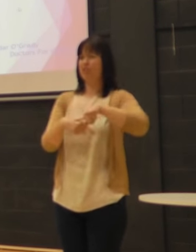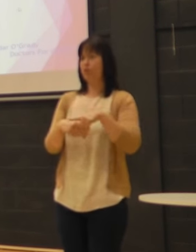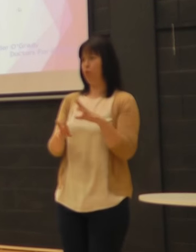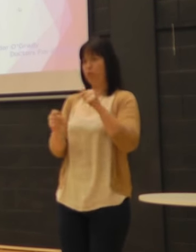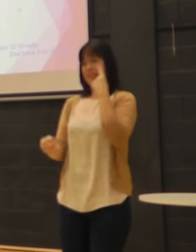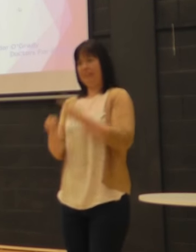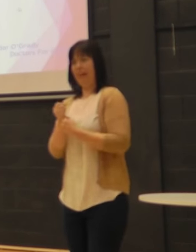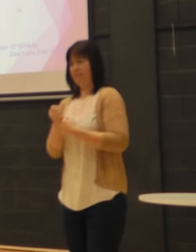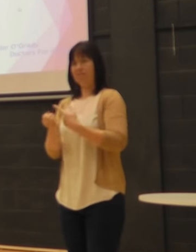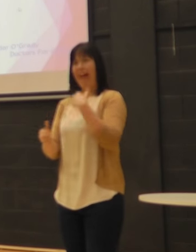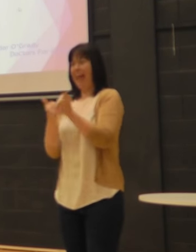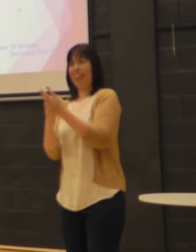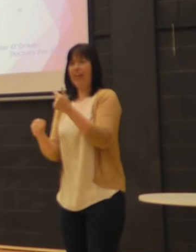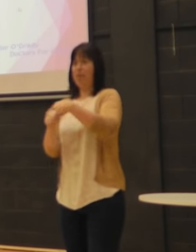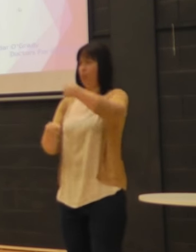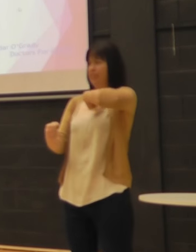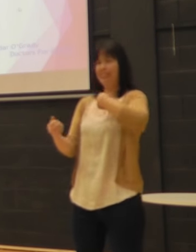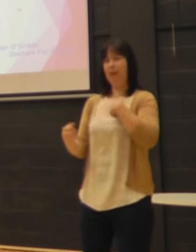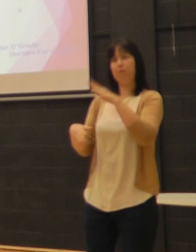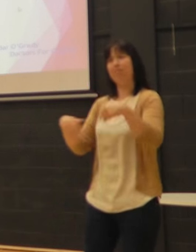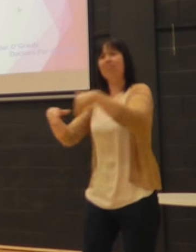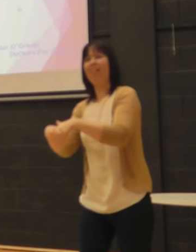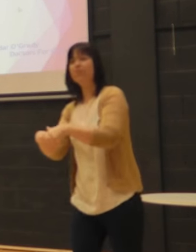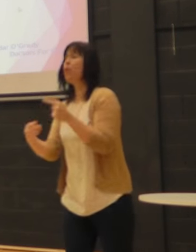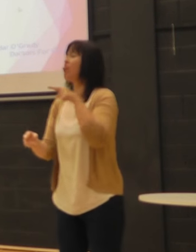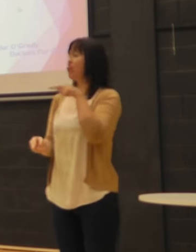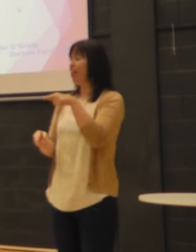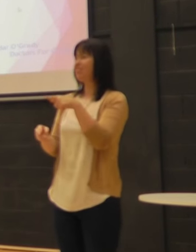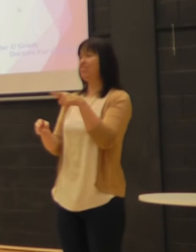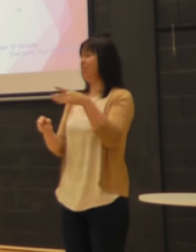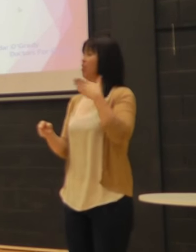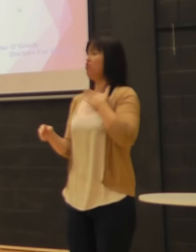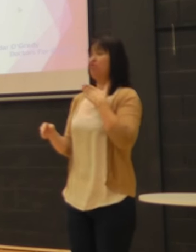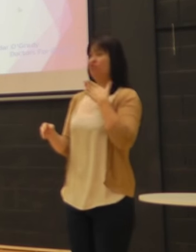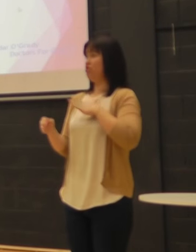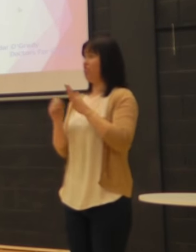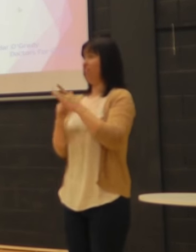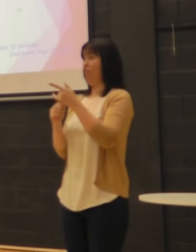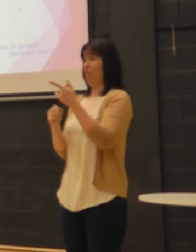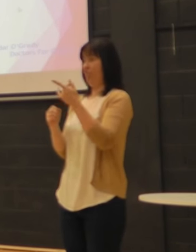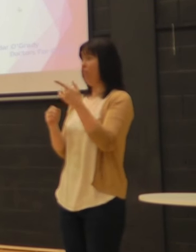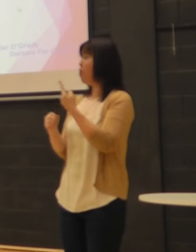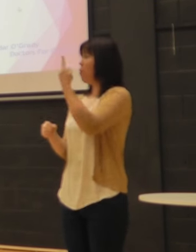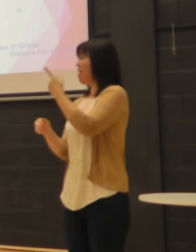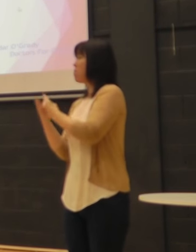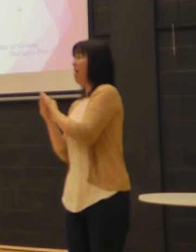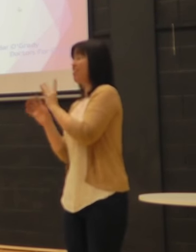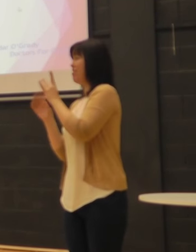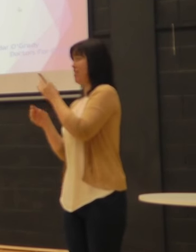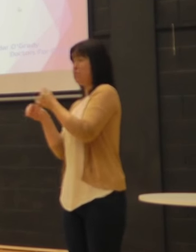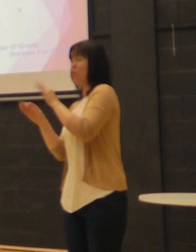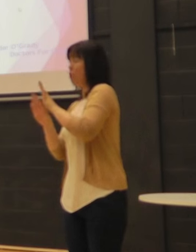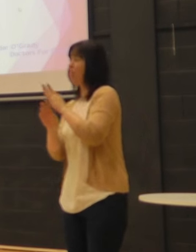that's a fundamental universal principle. We don't think there are exceptions to it. And we don't think